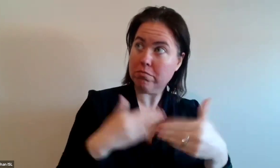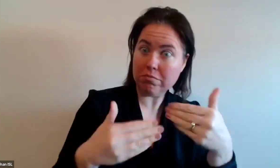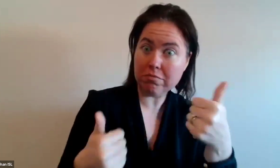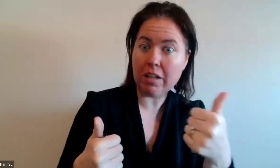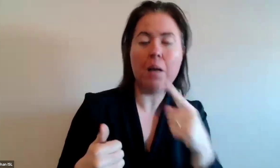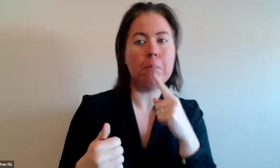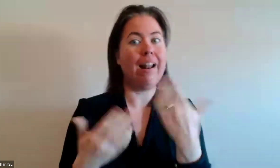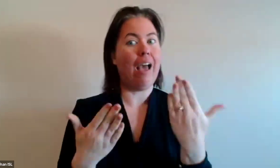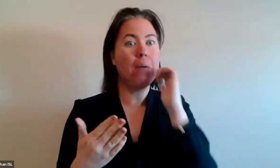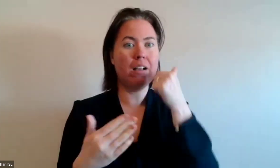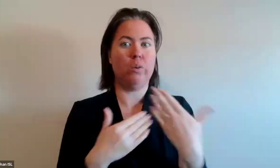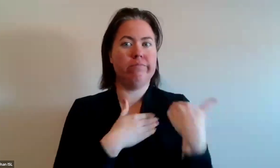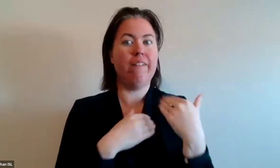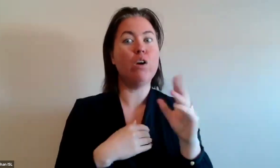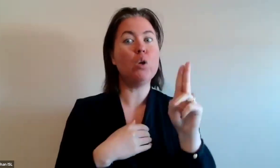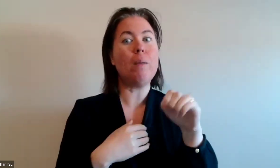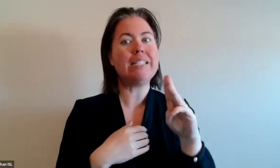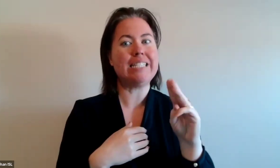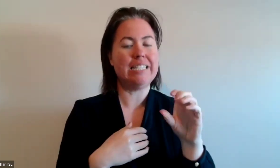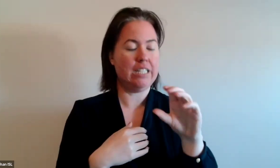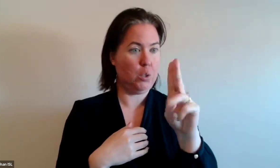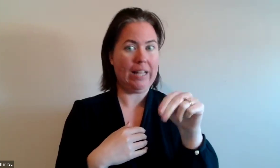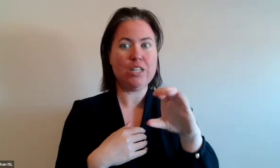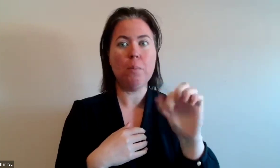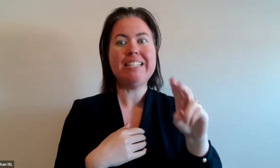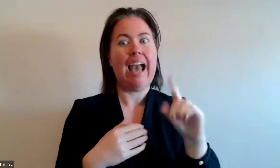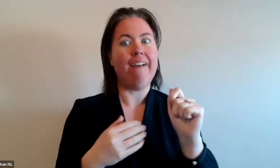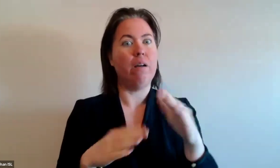an extra layer, I suppose, of attention on that.